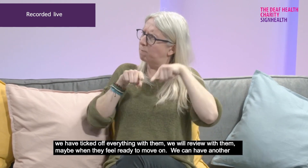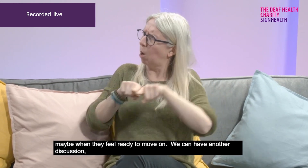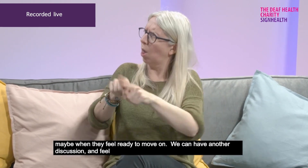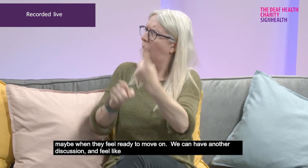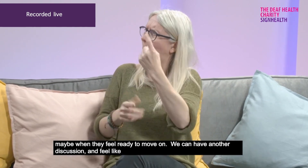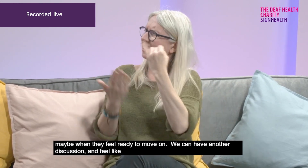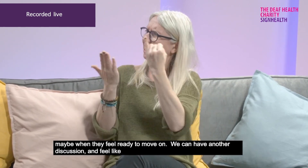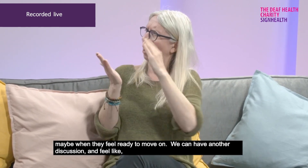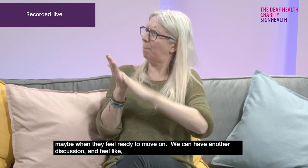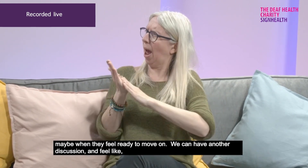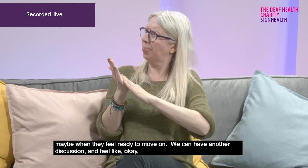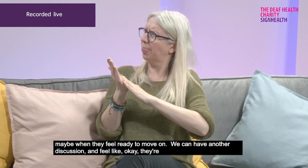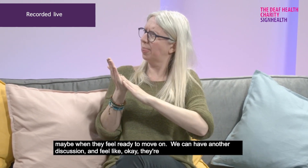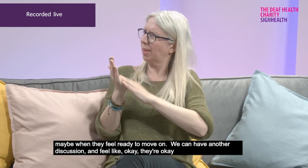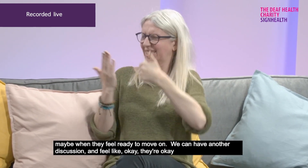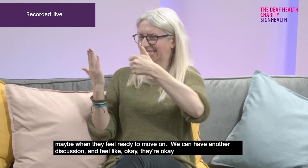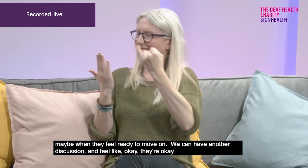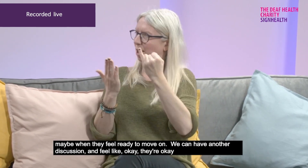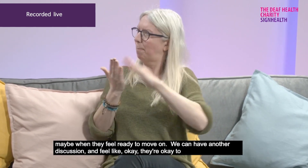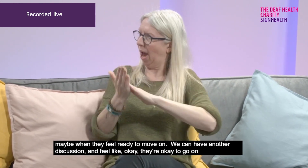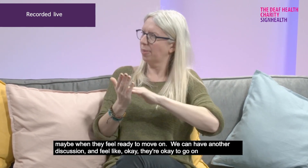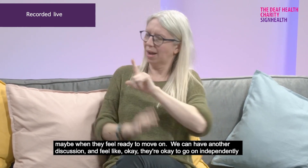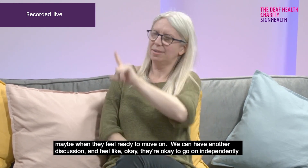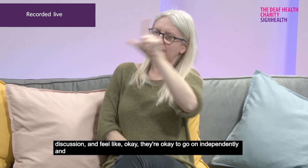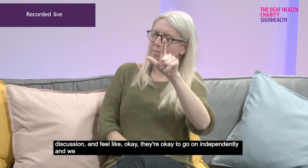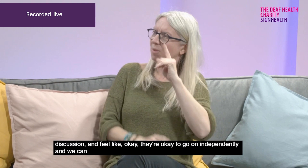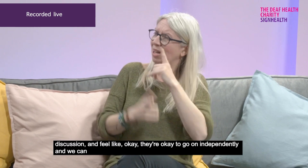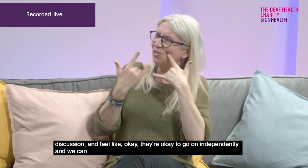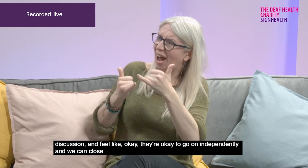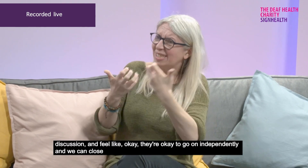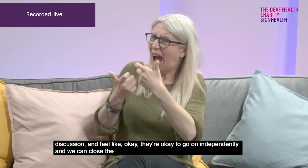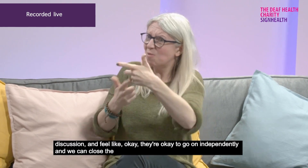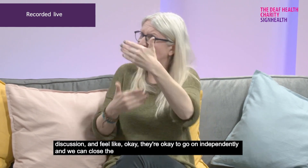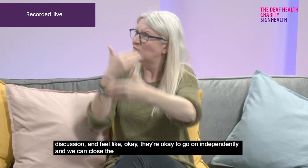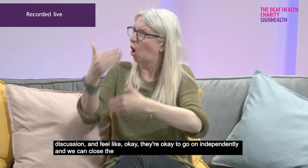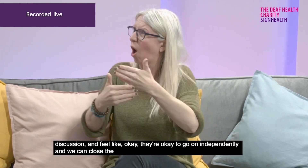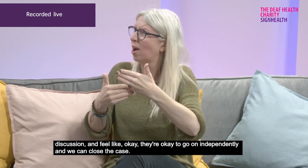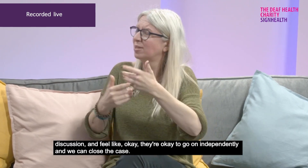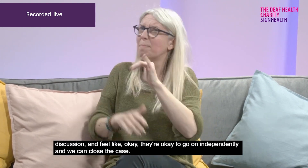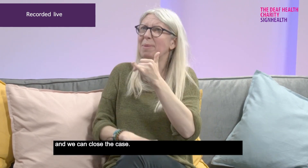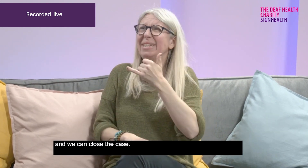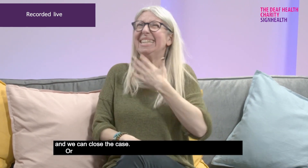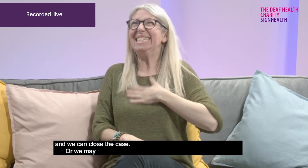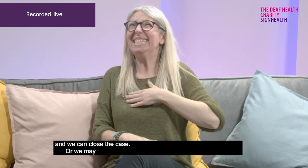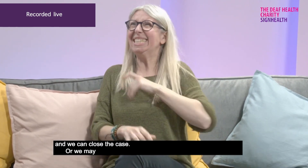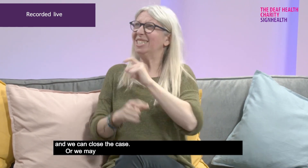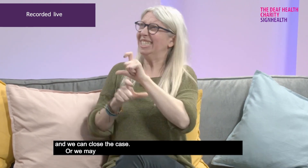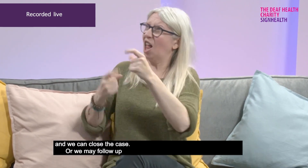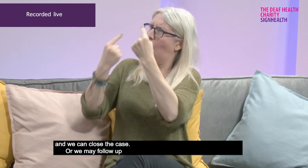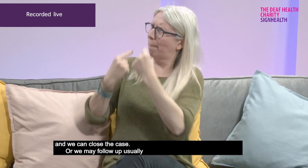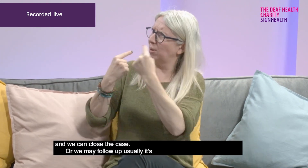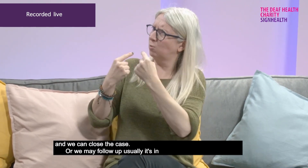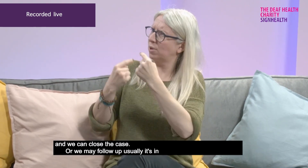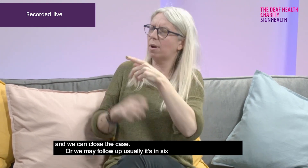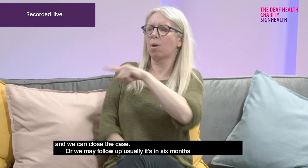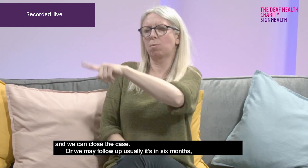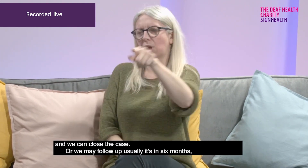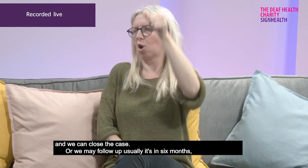another discussion and feel like, okay, they're okay to go on independently and we can close the case. Or we may follow up, usually it's